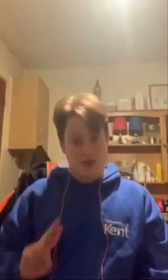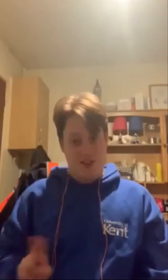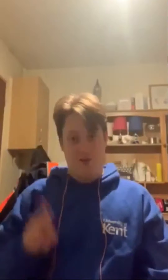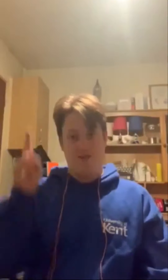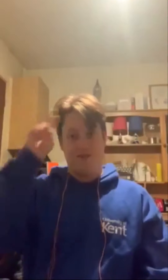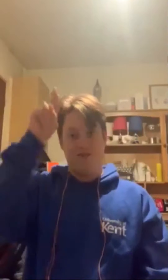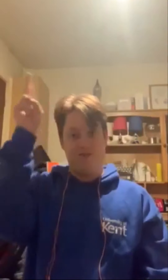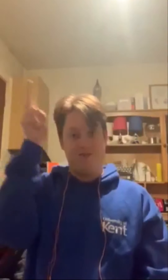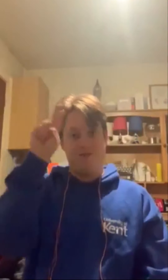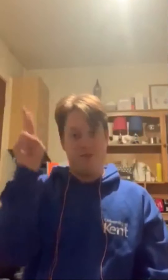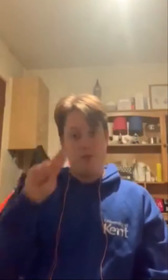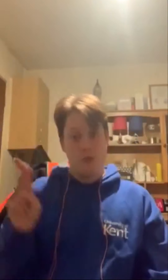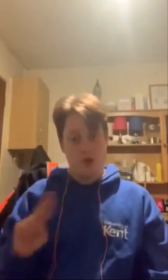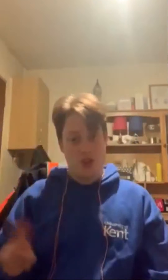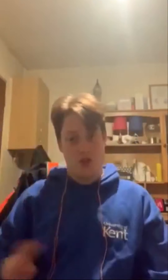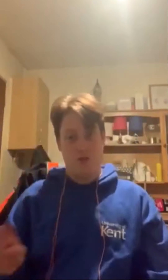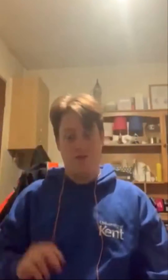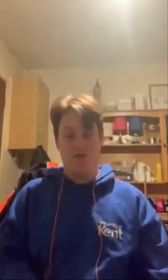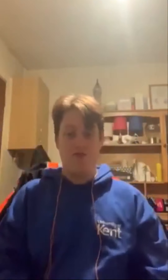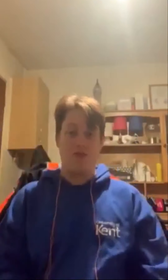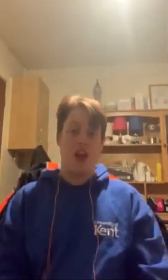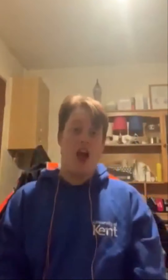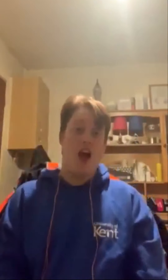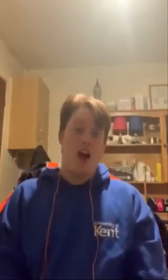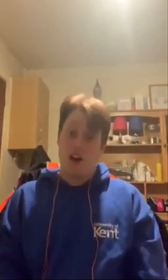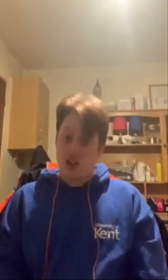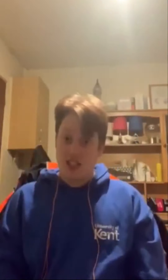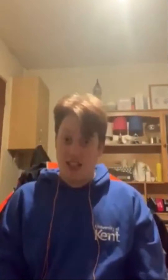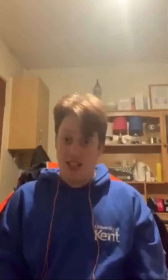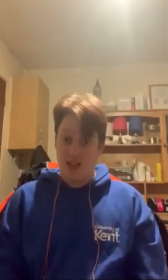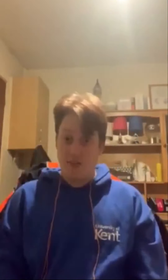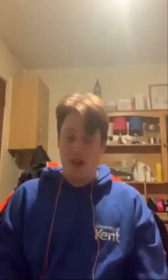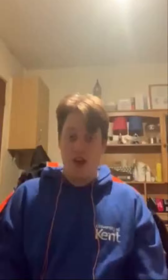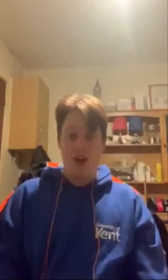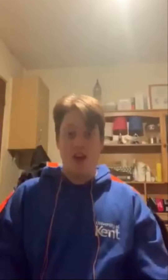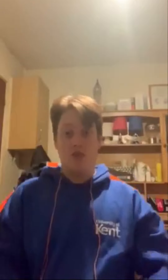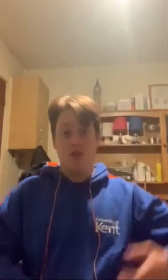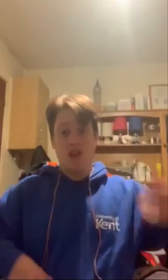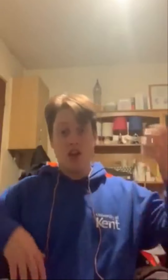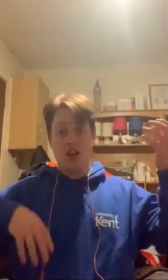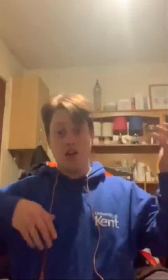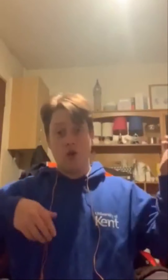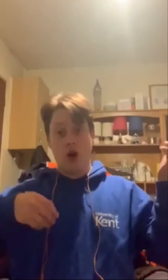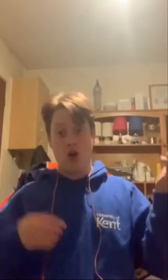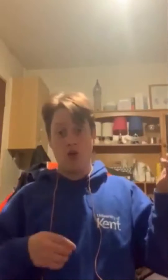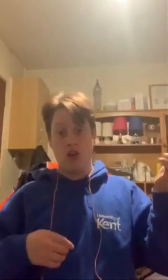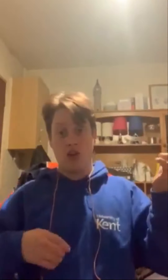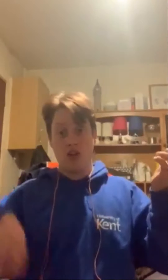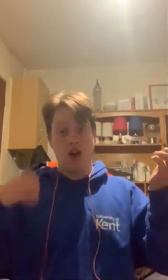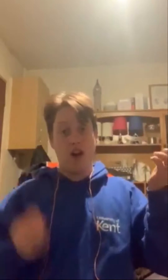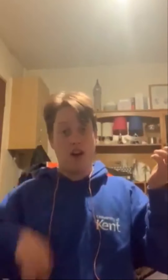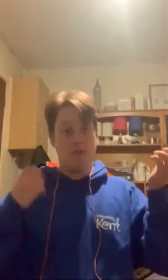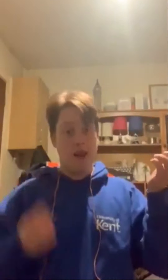Brazil, Brazil. Argentina is pretend that you are holding a guitar and then play